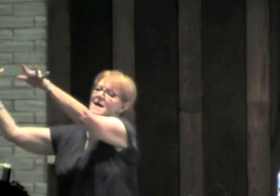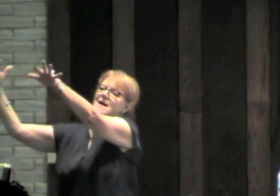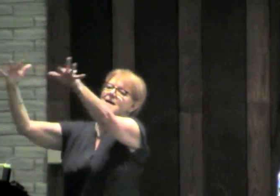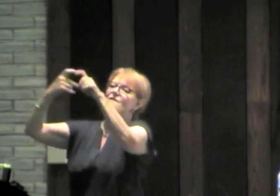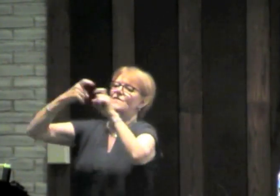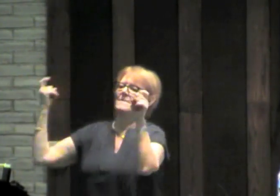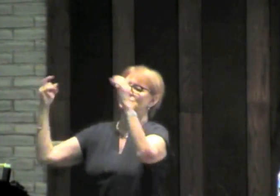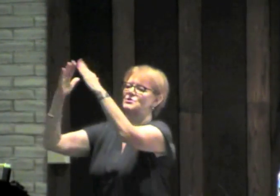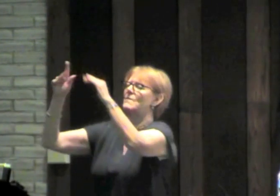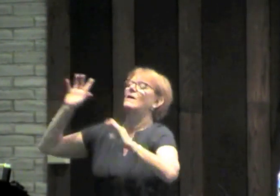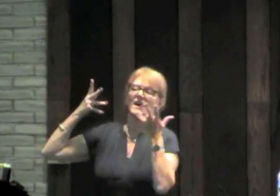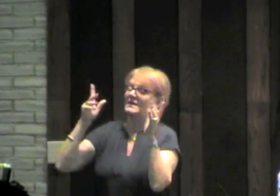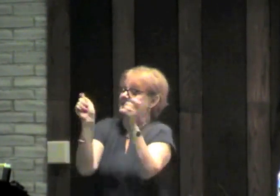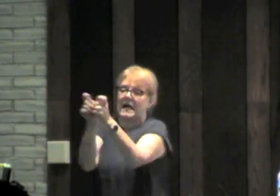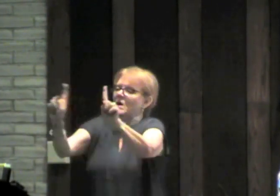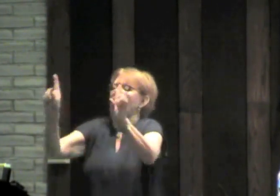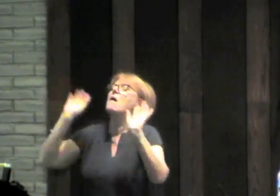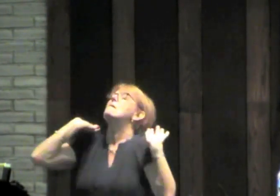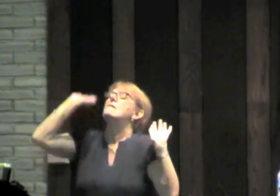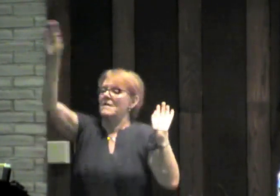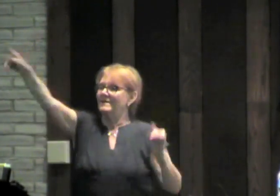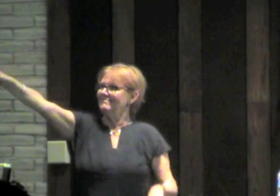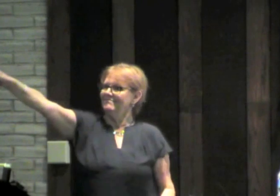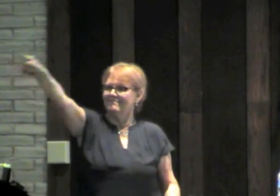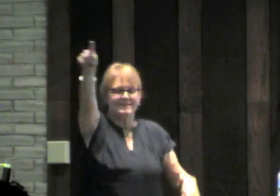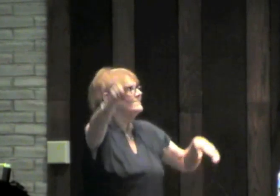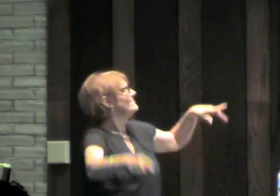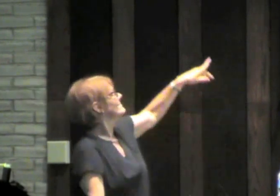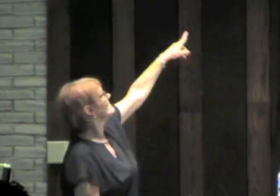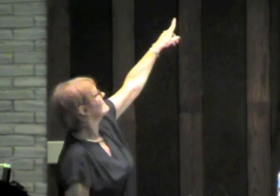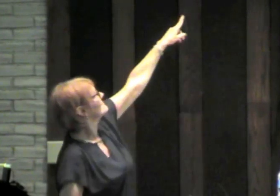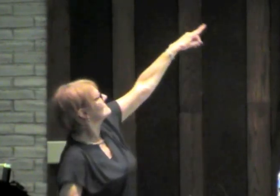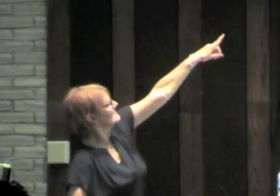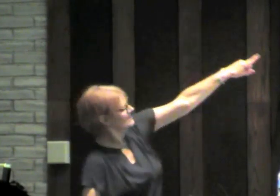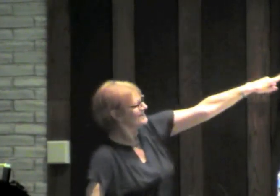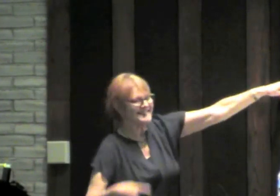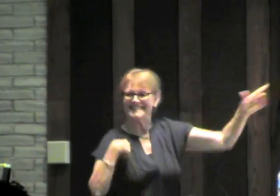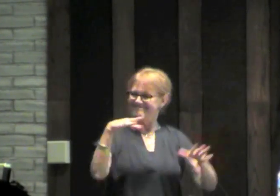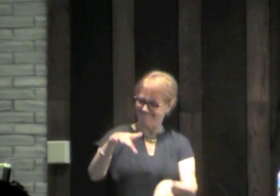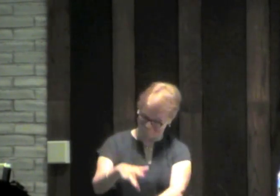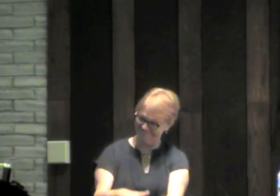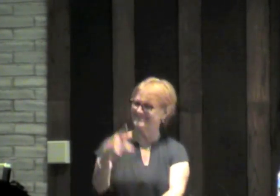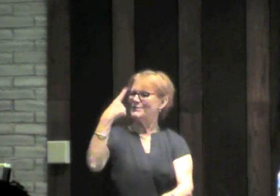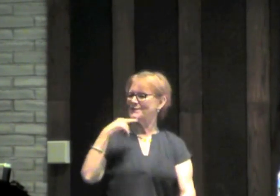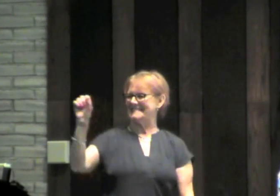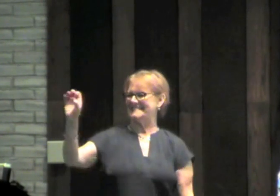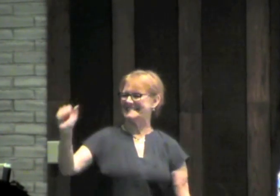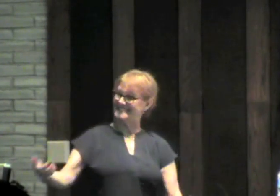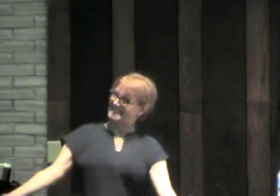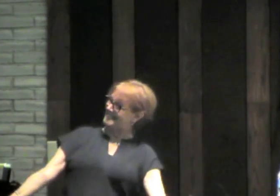And they had, that's where the Turkish people had made their exodus